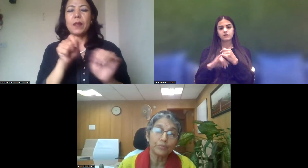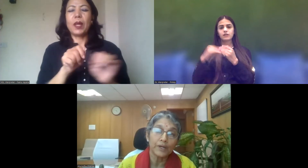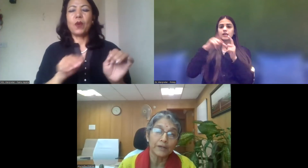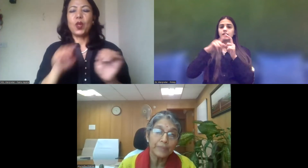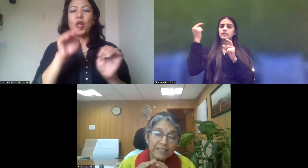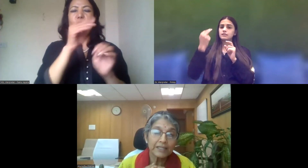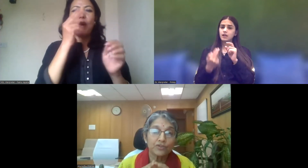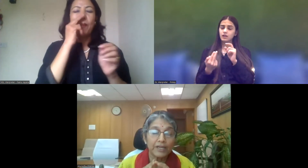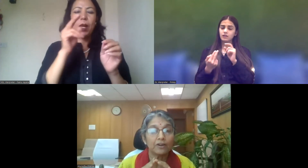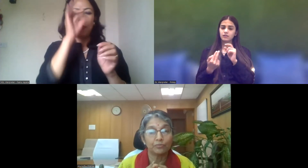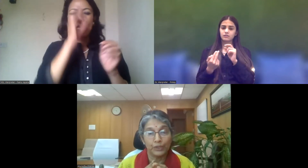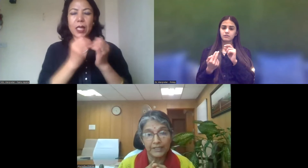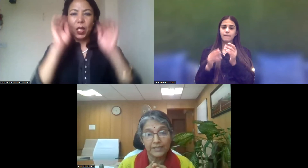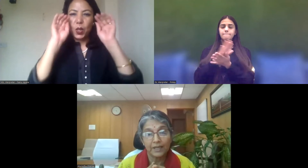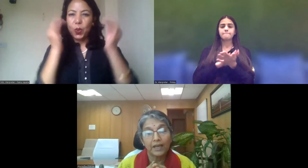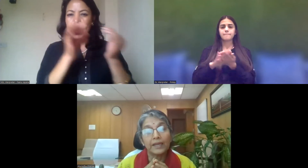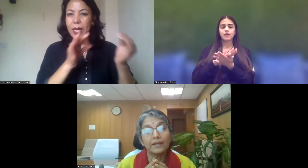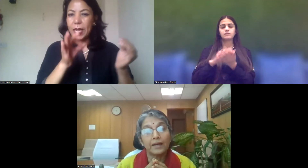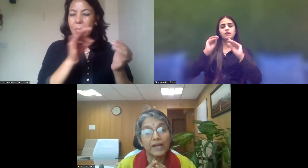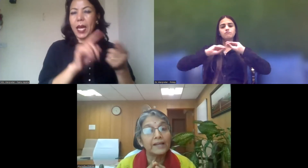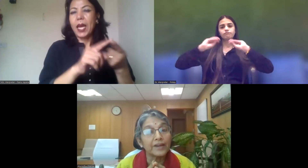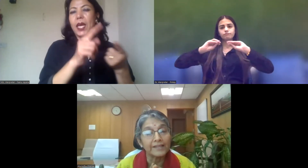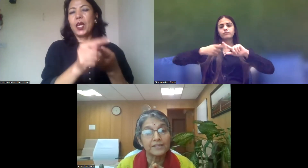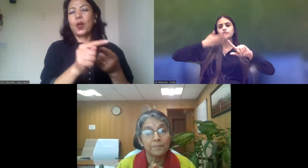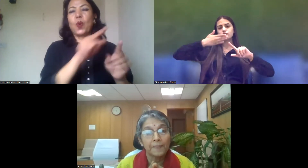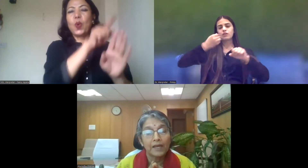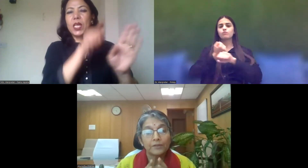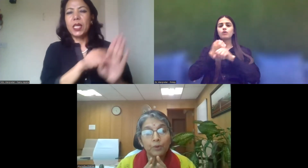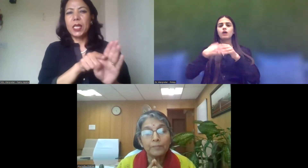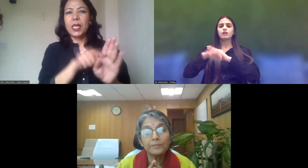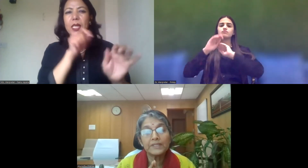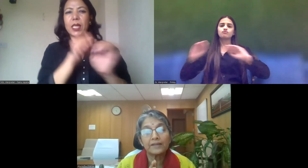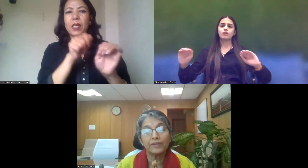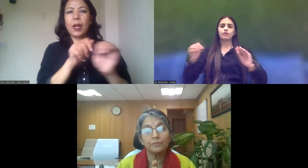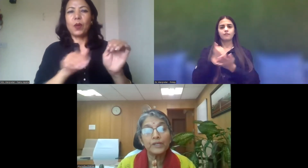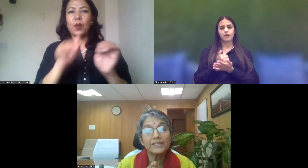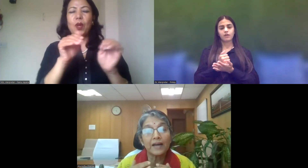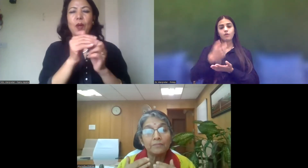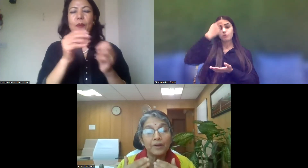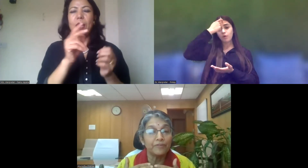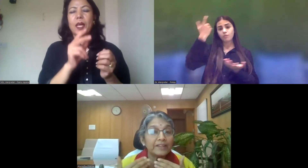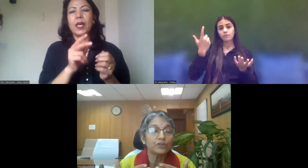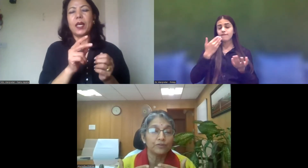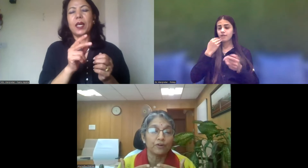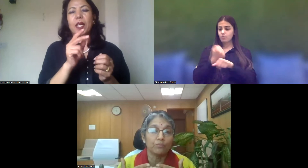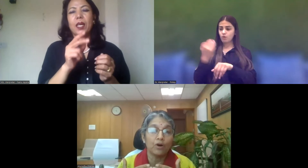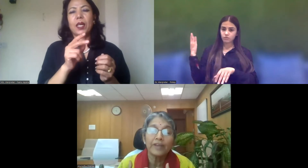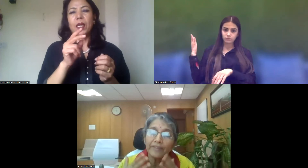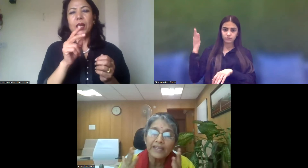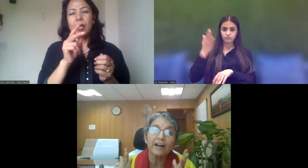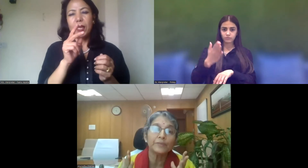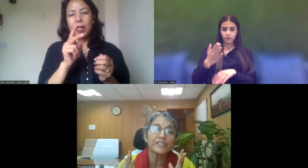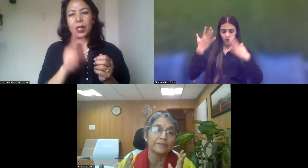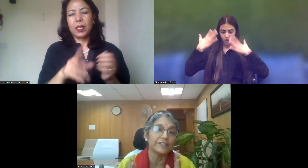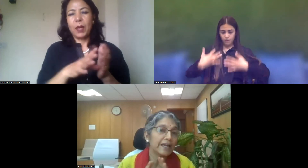for basic training of police in child rights. The problem is that when the police come wear their uniform, or whenever